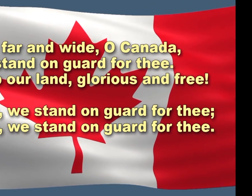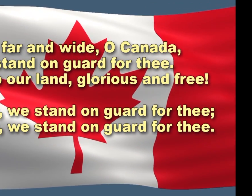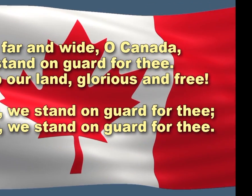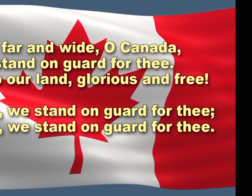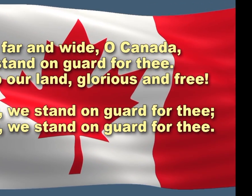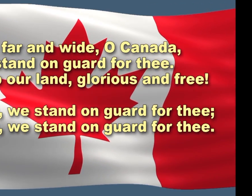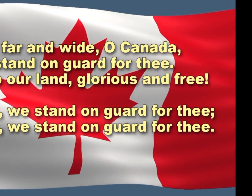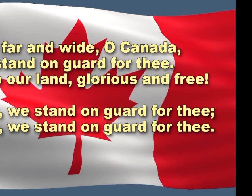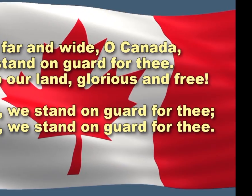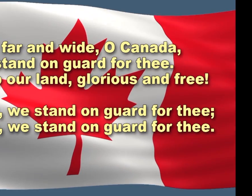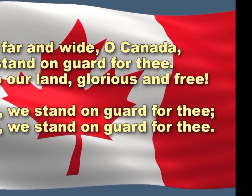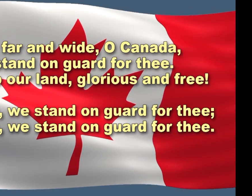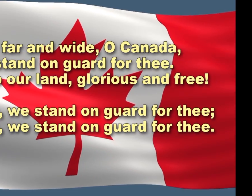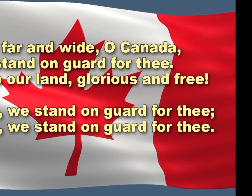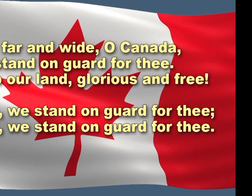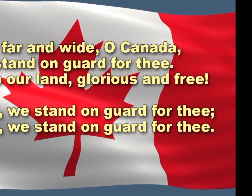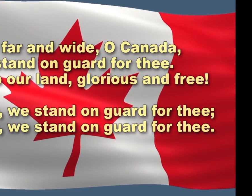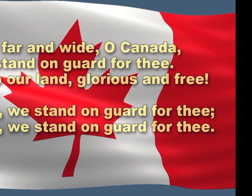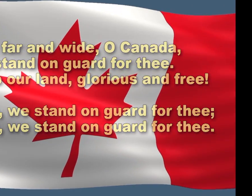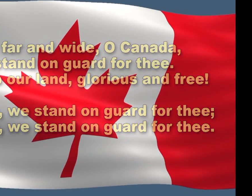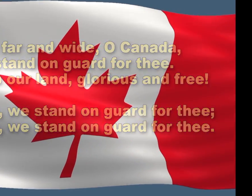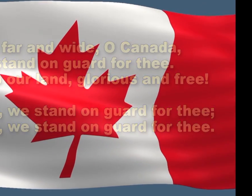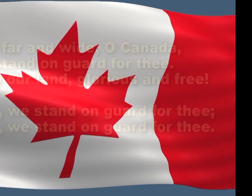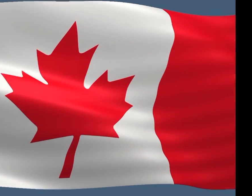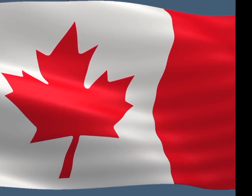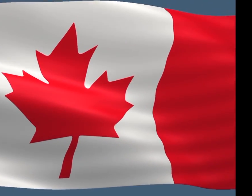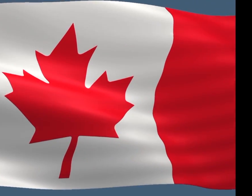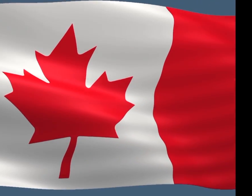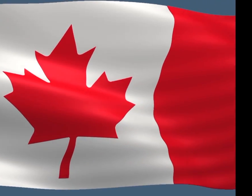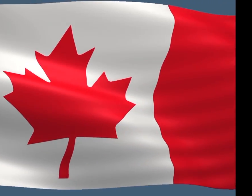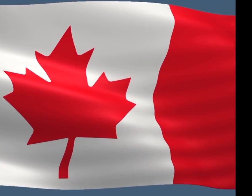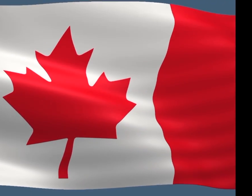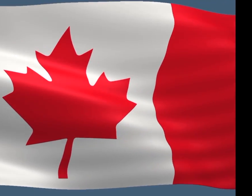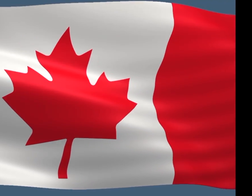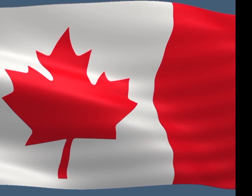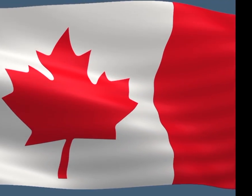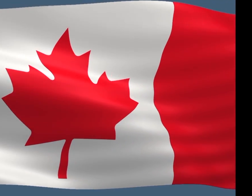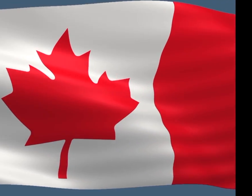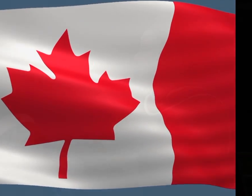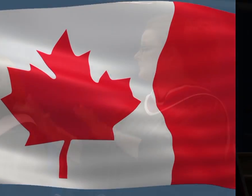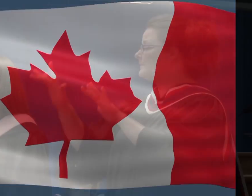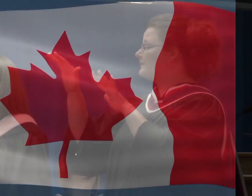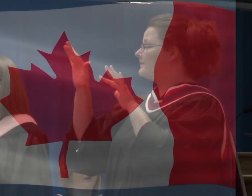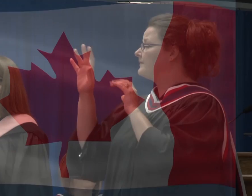God keep our land